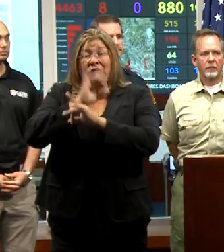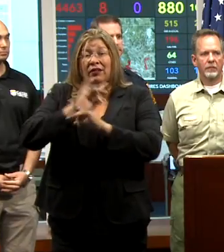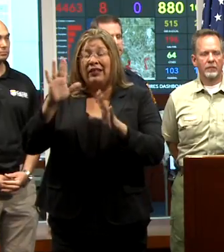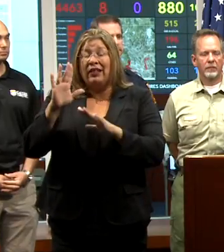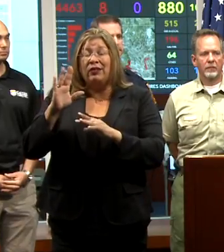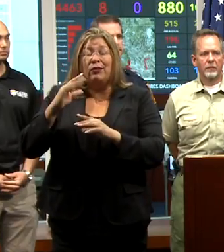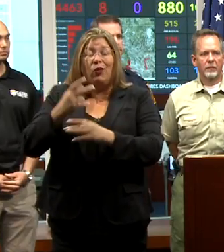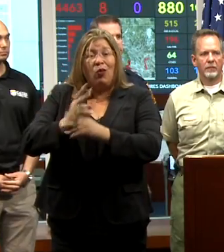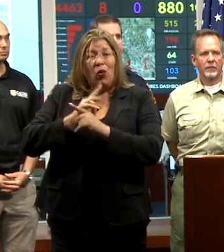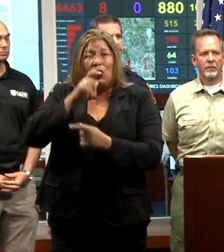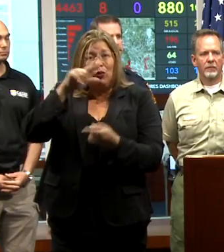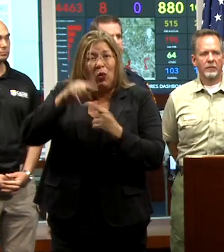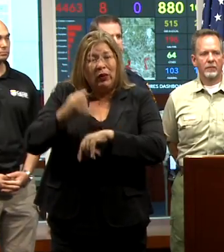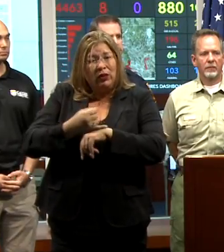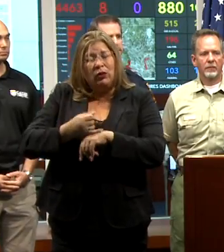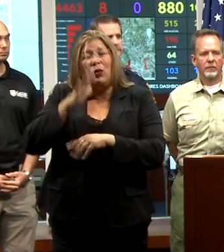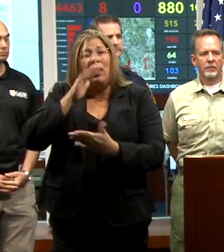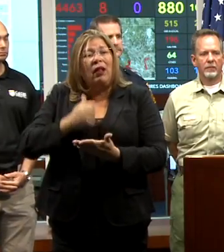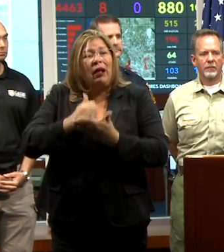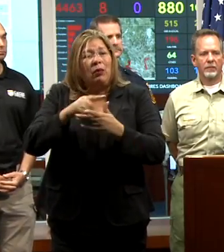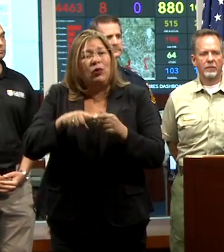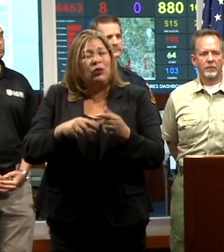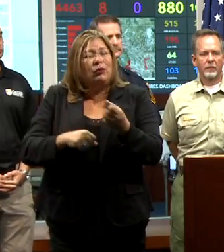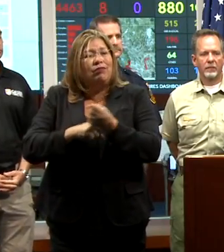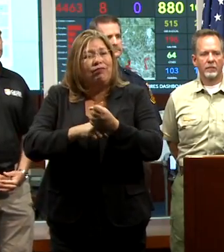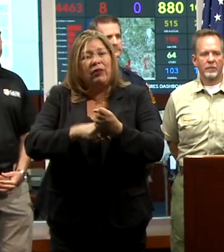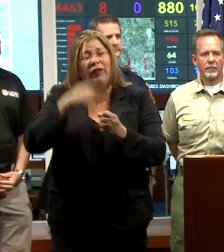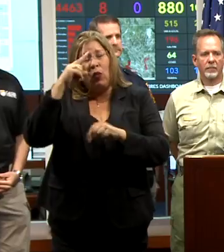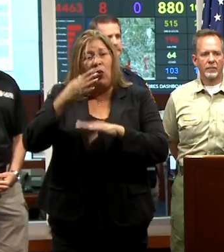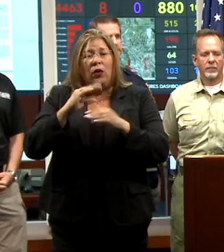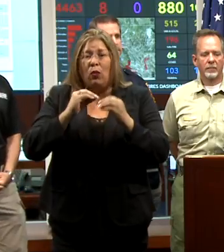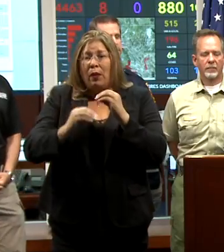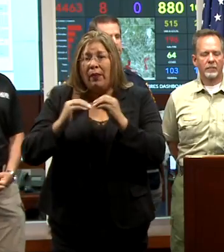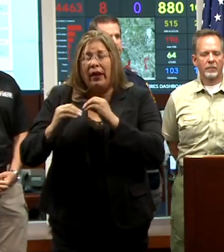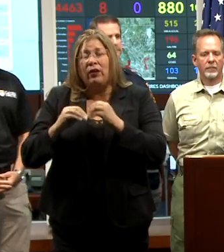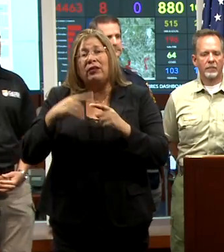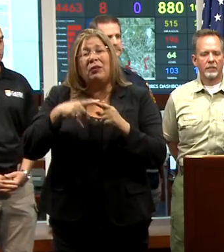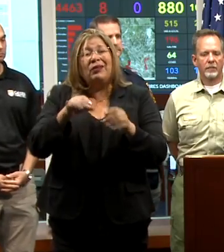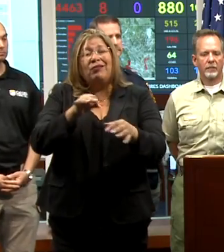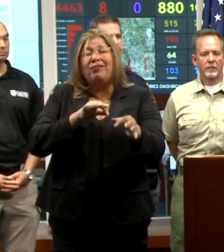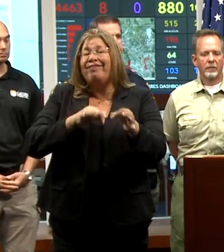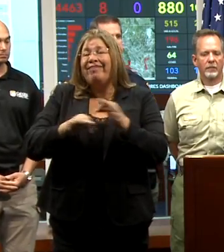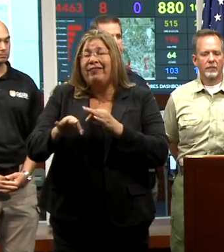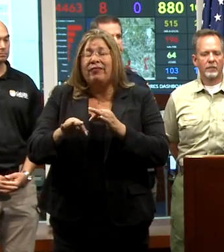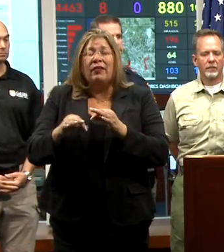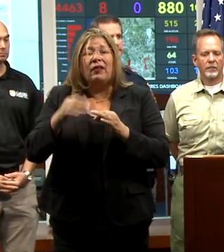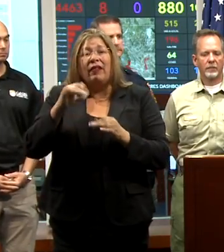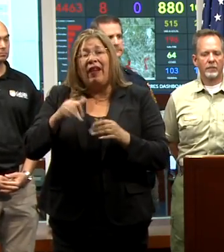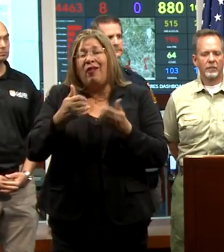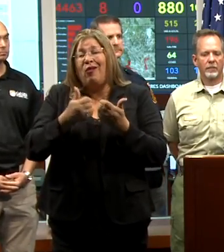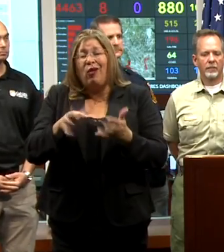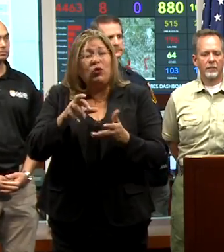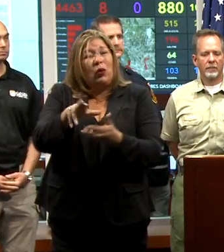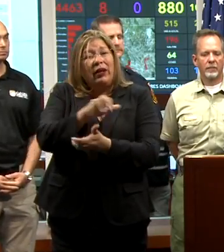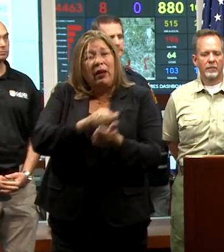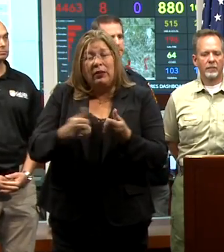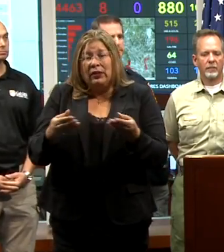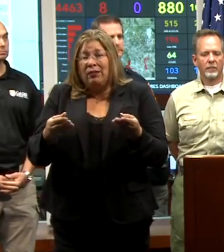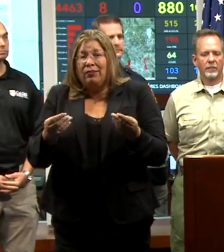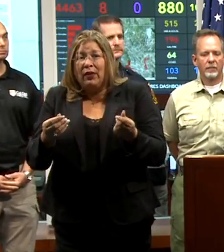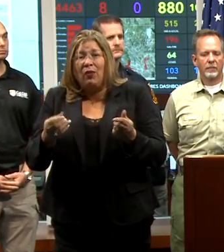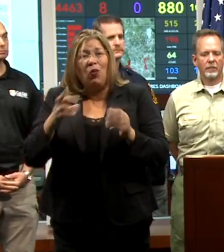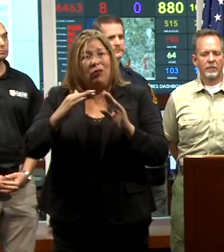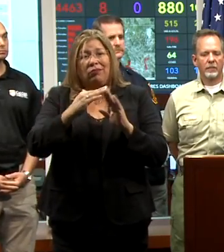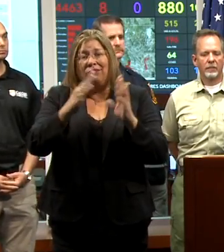fund repairs or rebuilding efforts and cover the cost of replacing lost or damaged real estate and personal